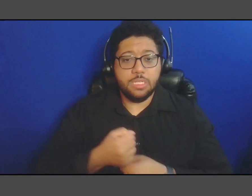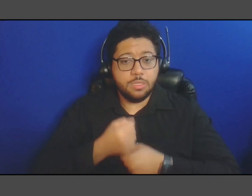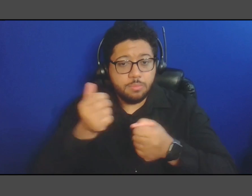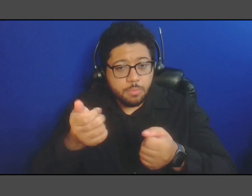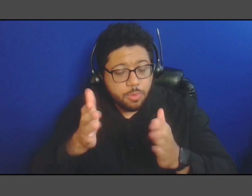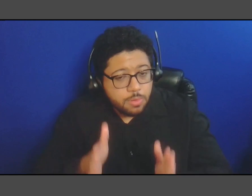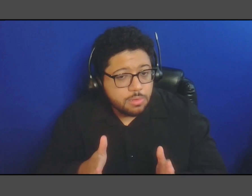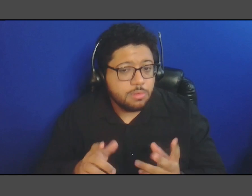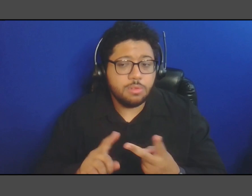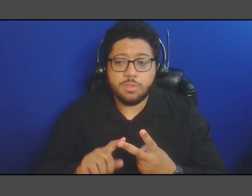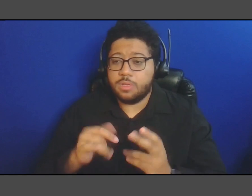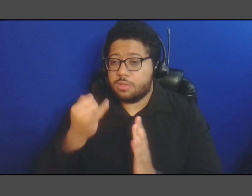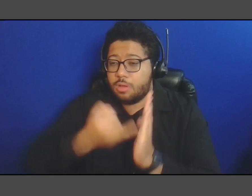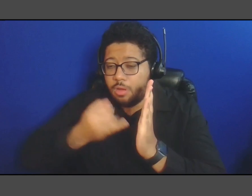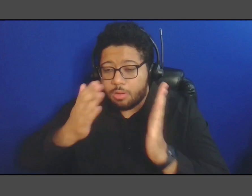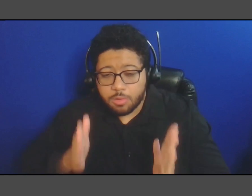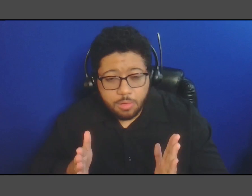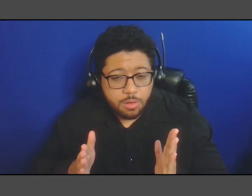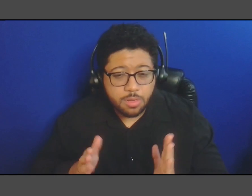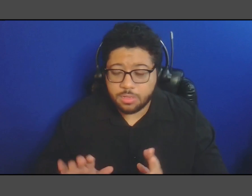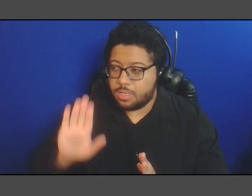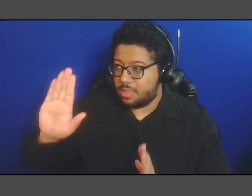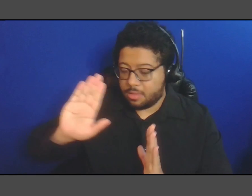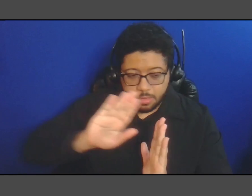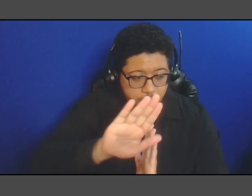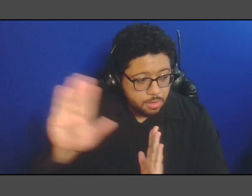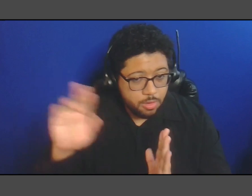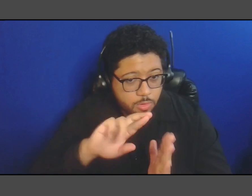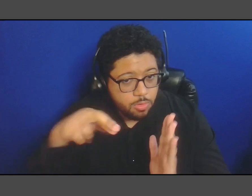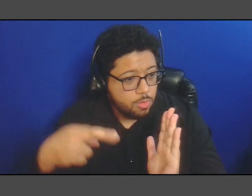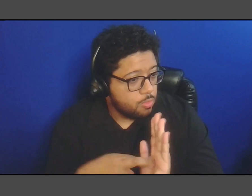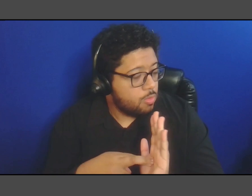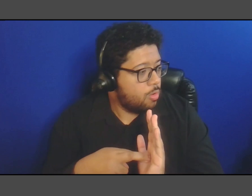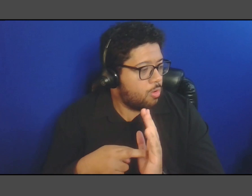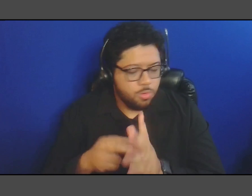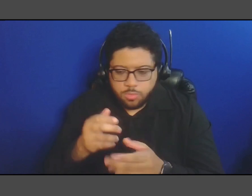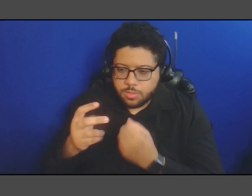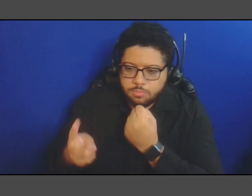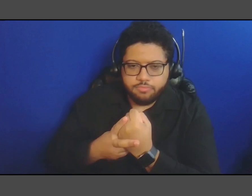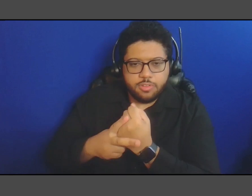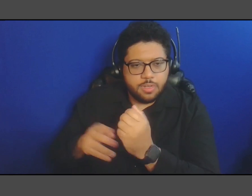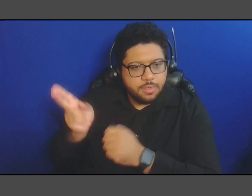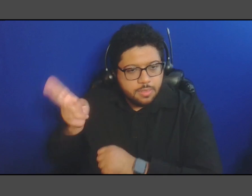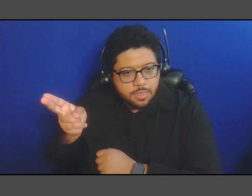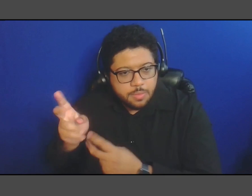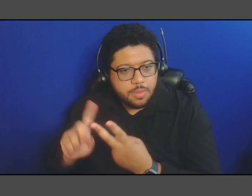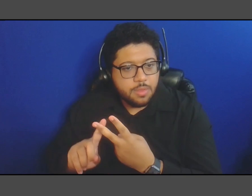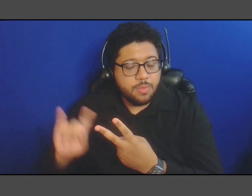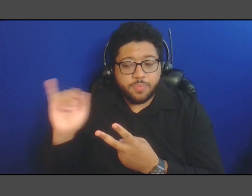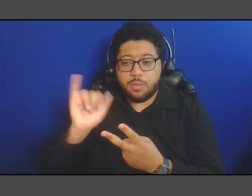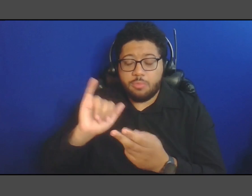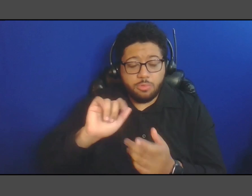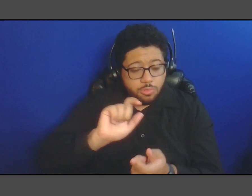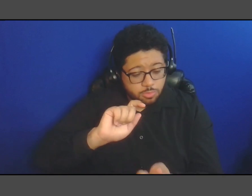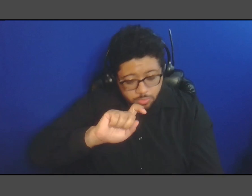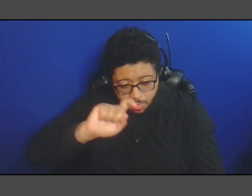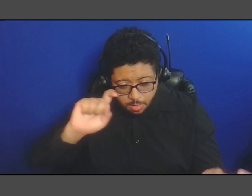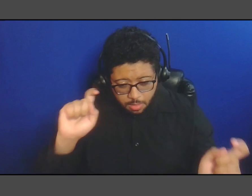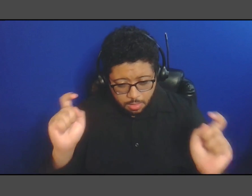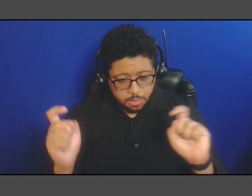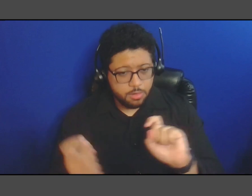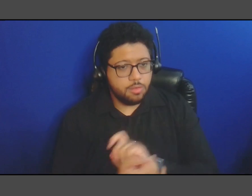their roles of history keeping and the alchemical transformation of